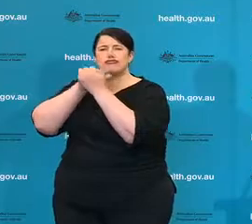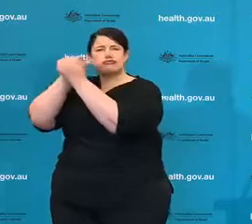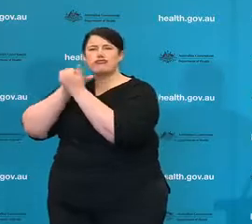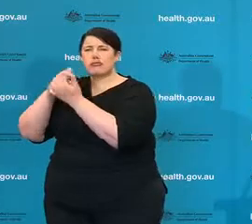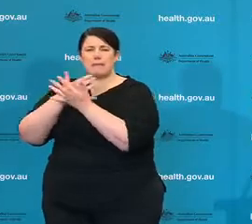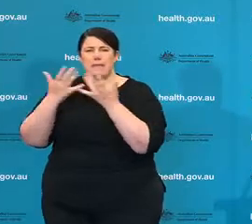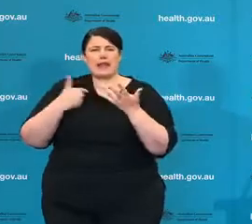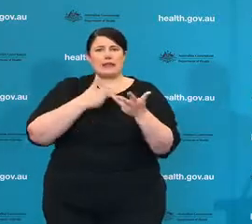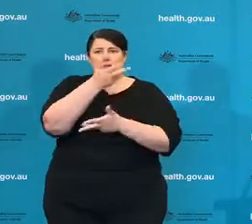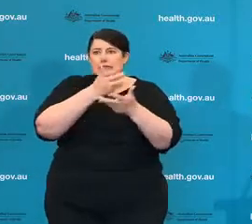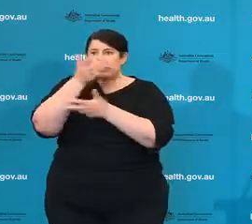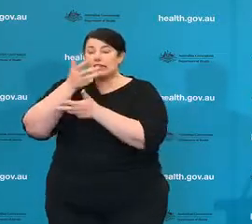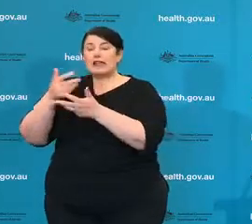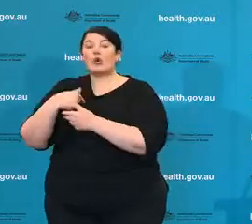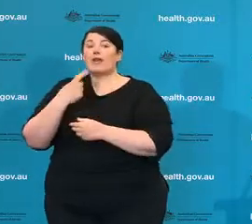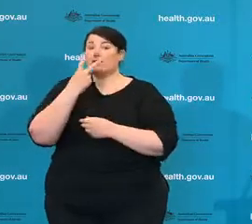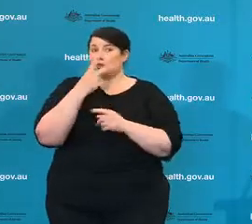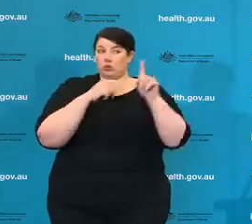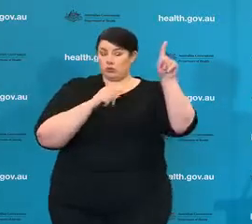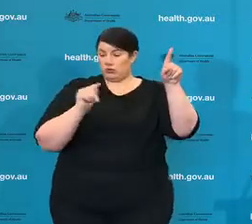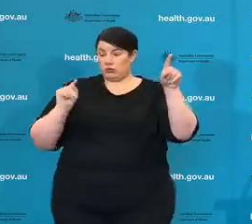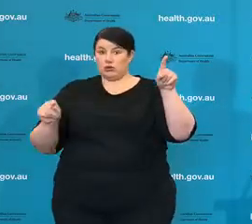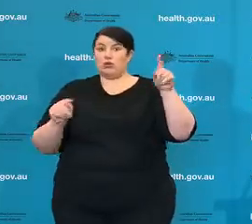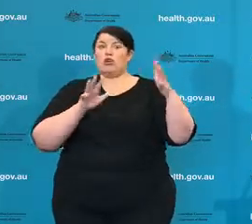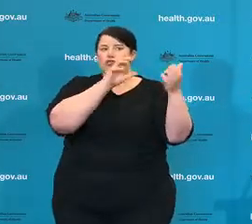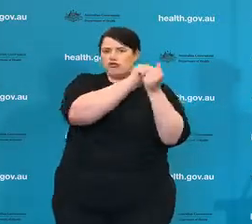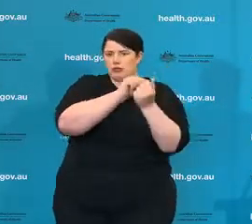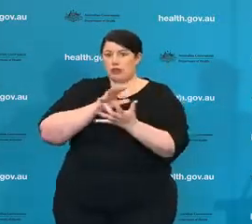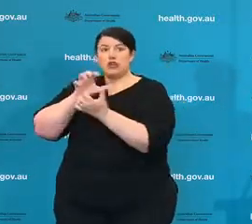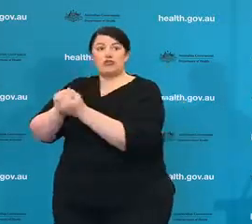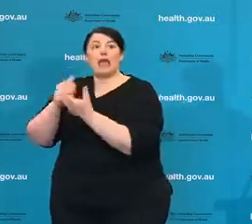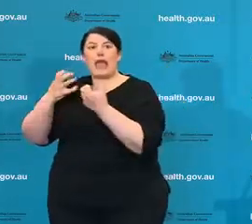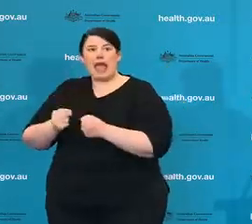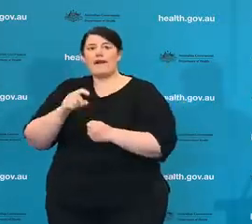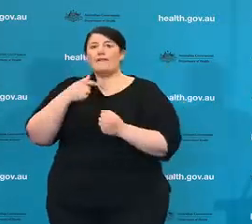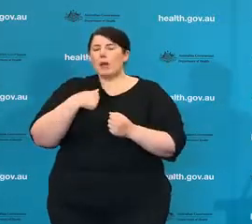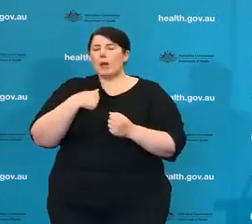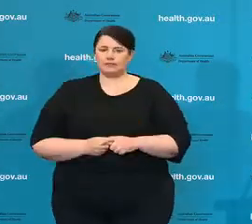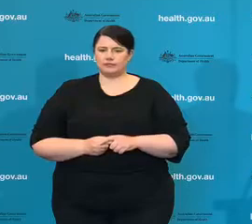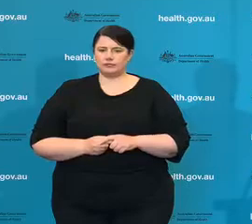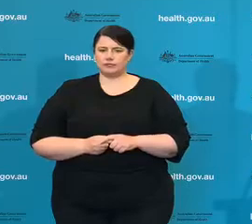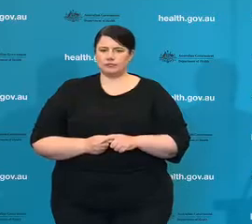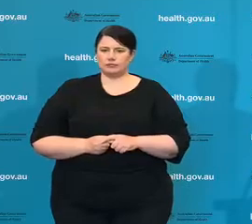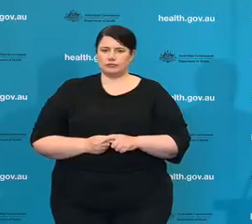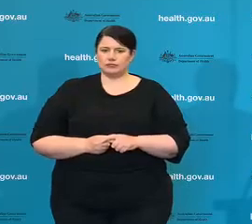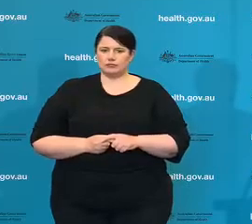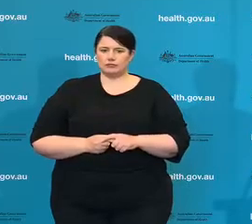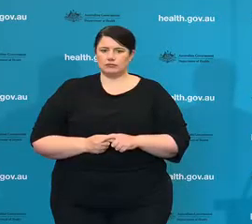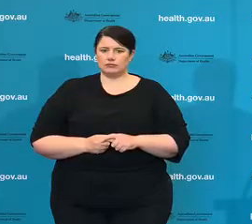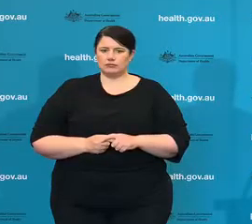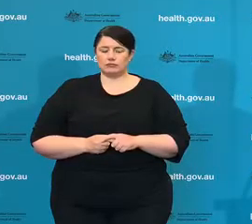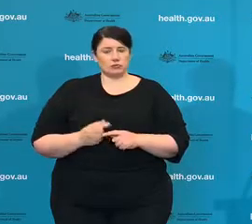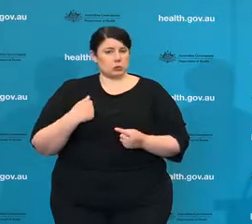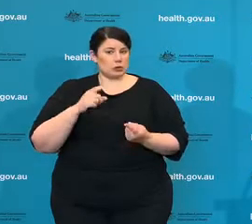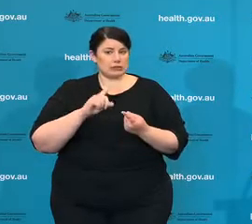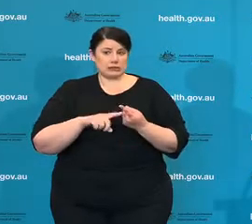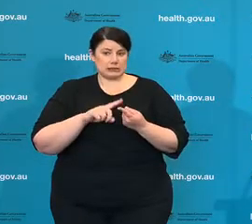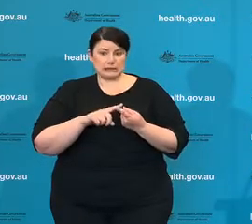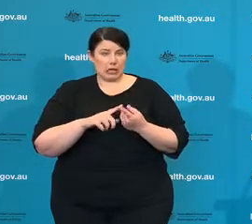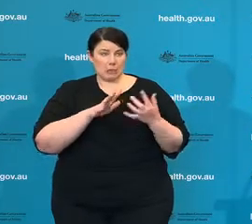advanced manufacturing agreements with. There's certainly no on those two, no pause in our